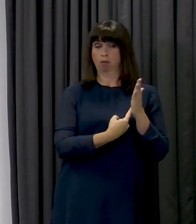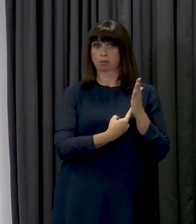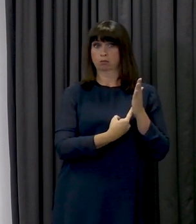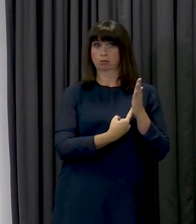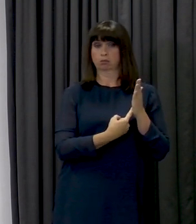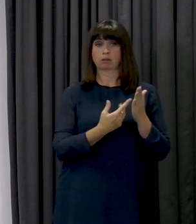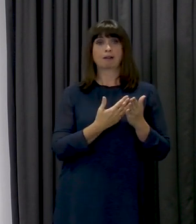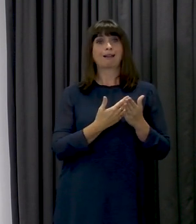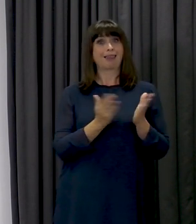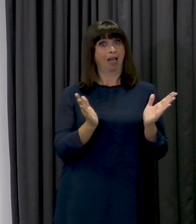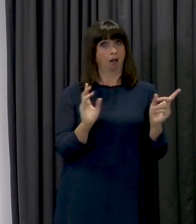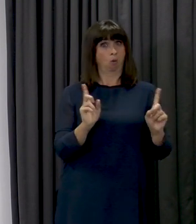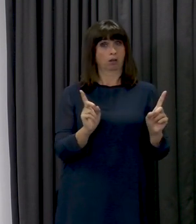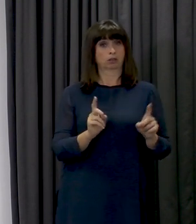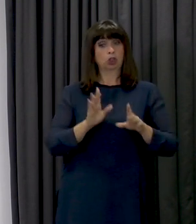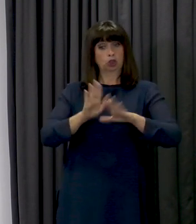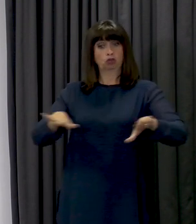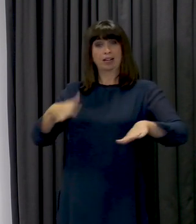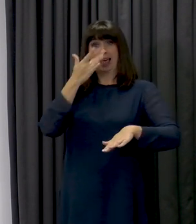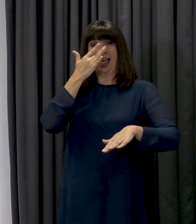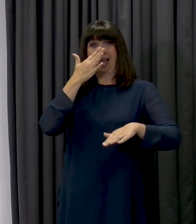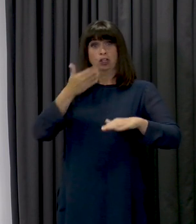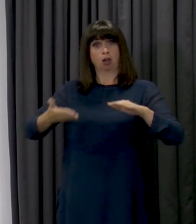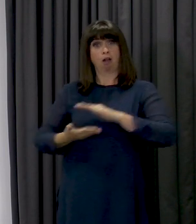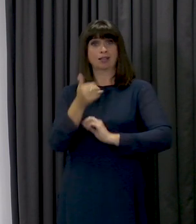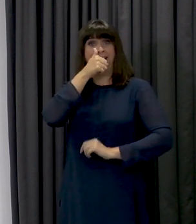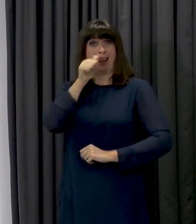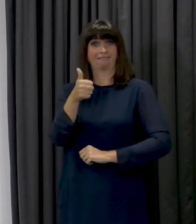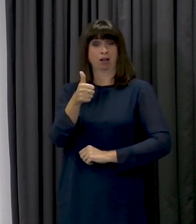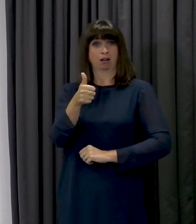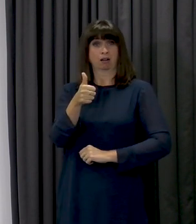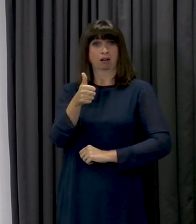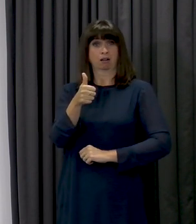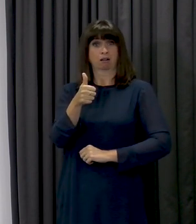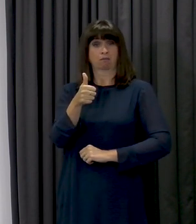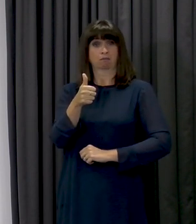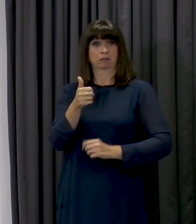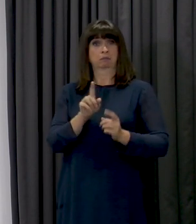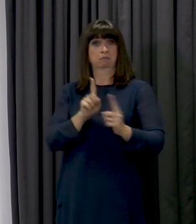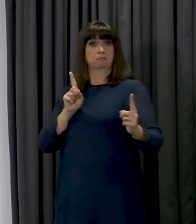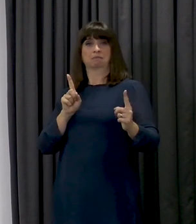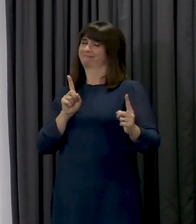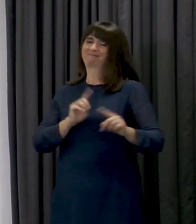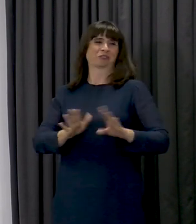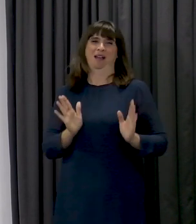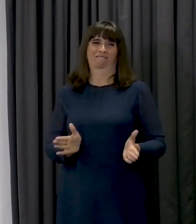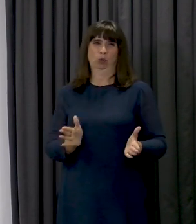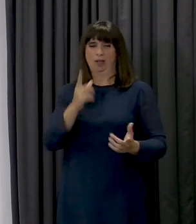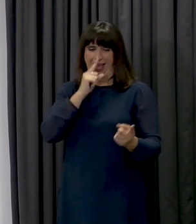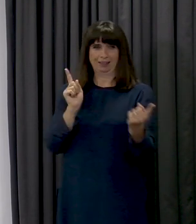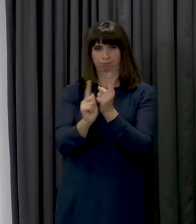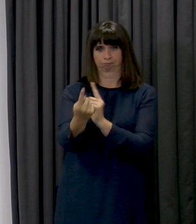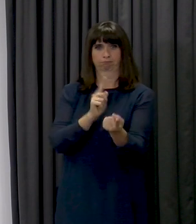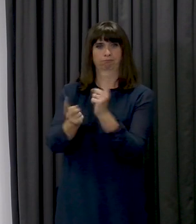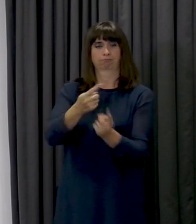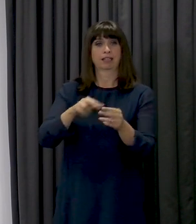it clear that children under 11 will not now need to maintain a 2 meter distance from one